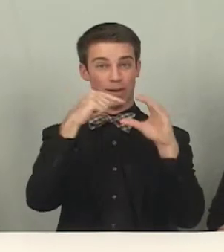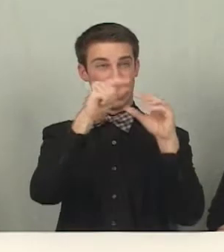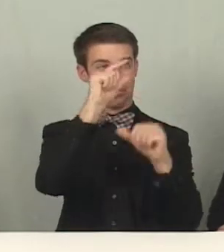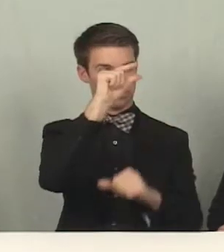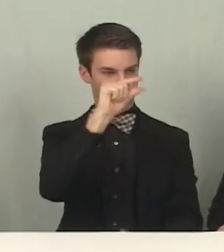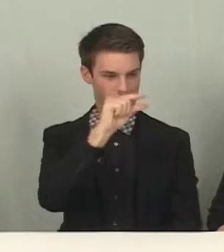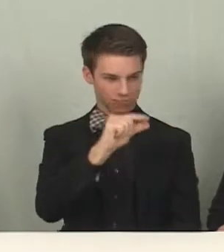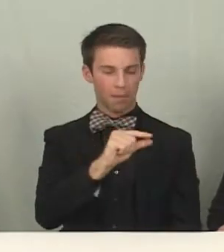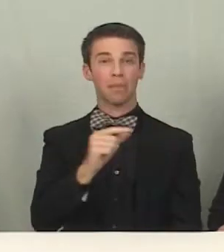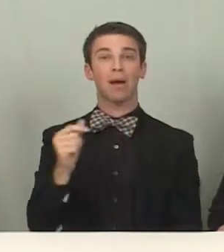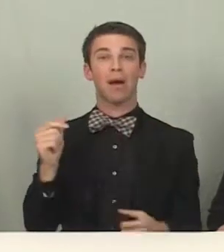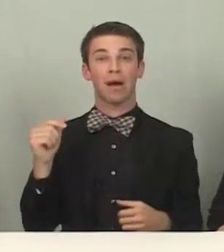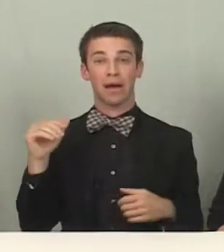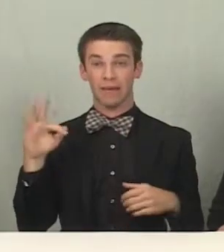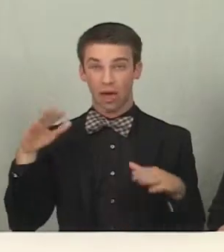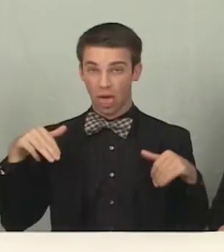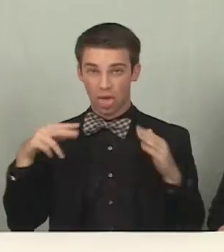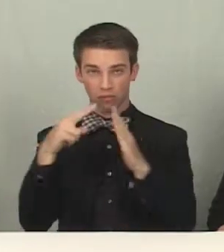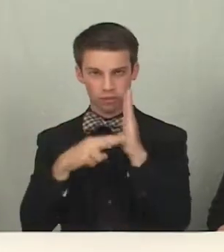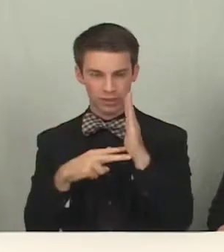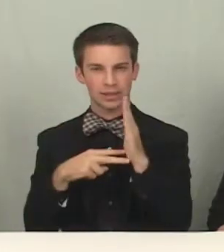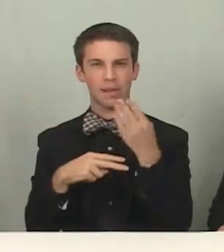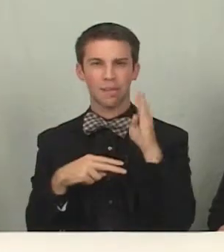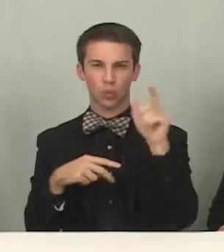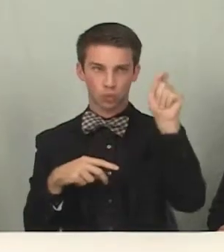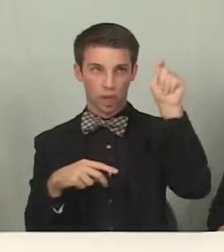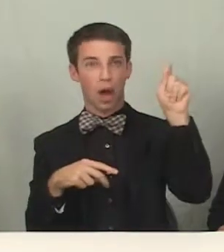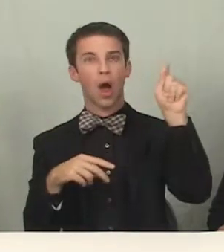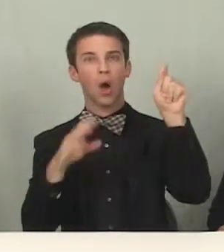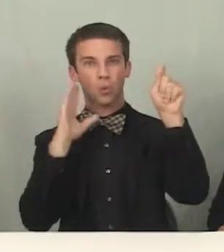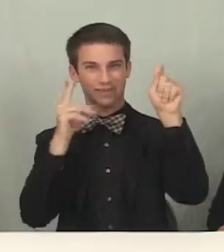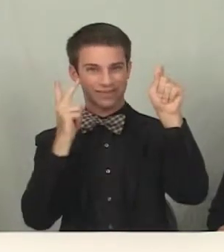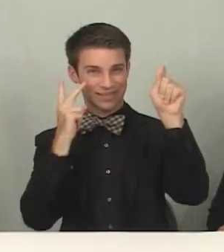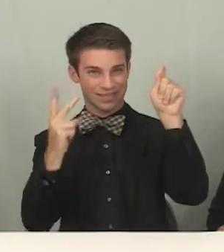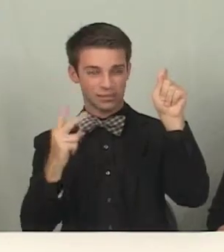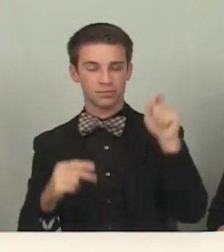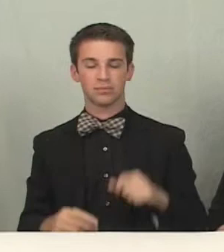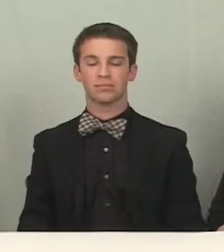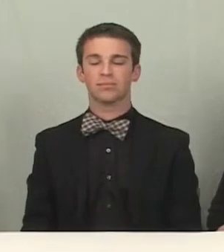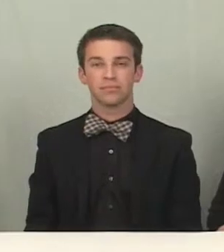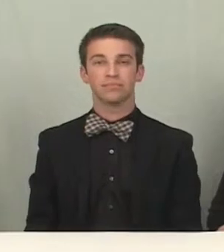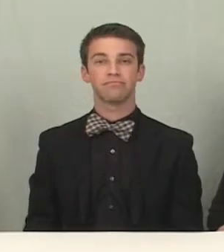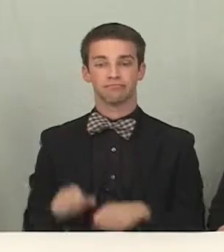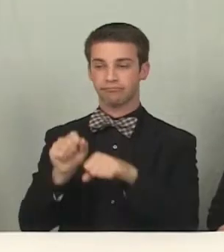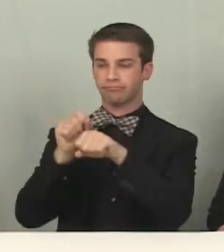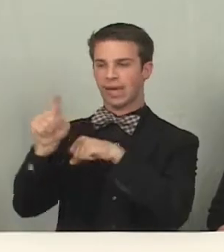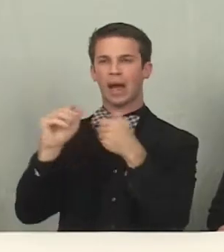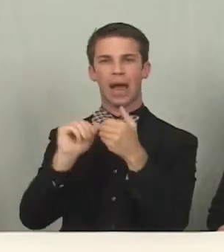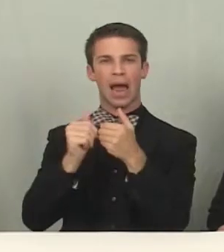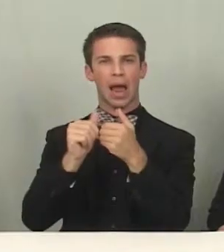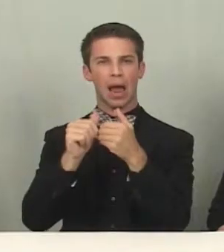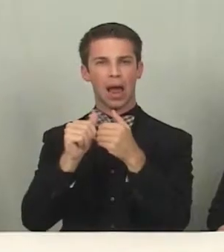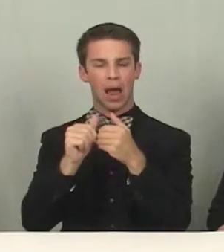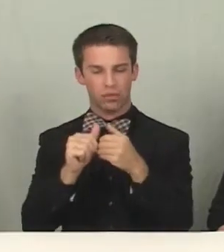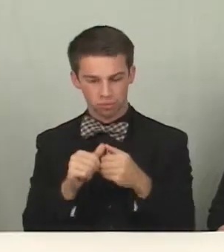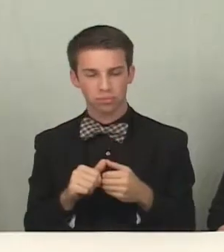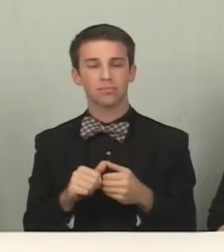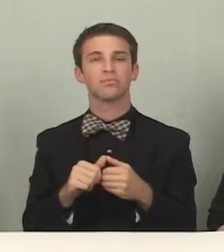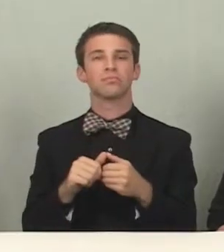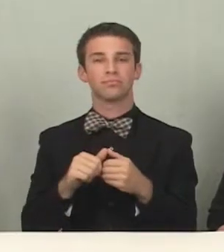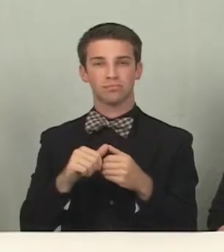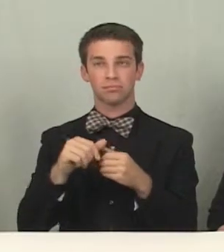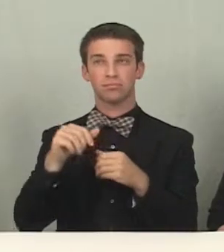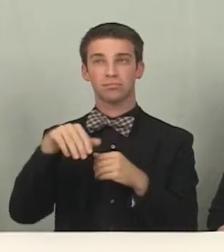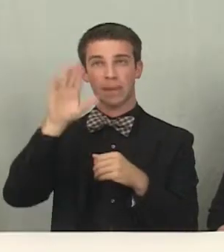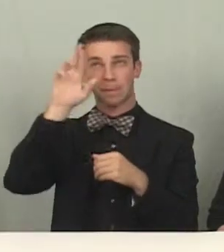All unread mail messages will have a blue dot next to them. To send mail, click the icon that looks like